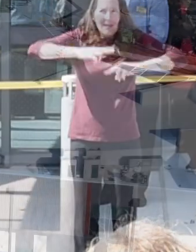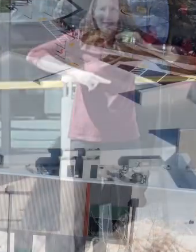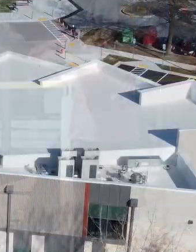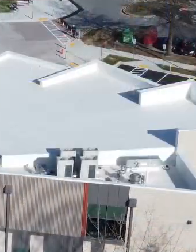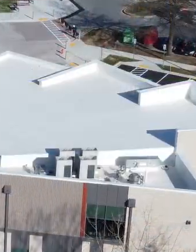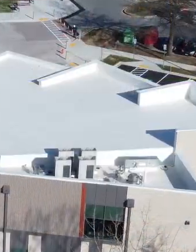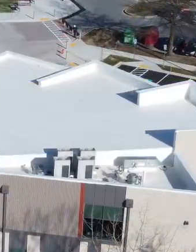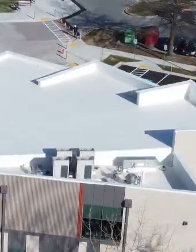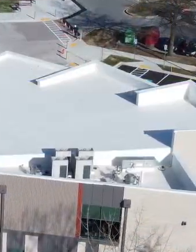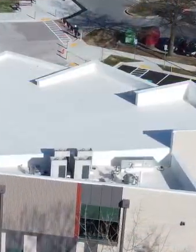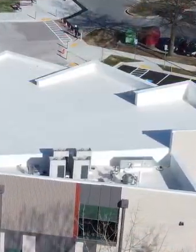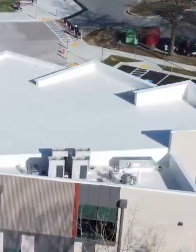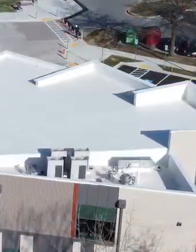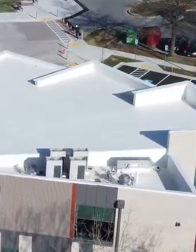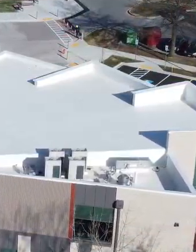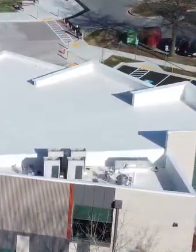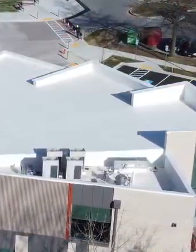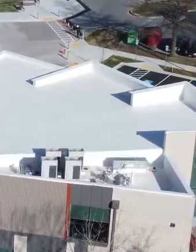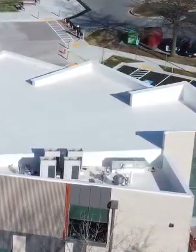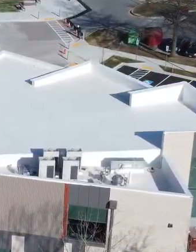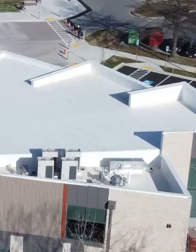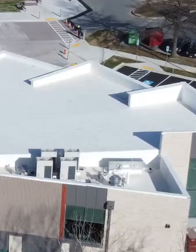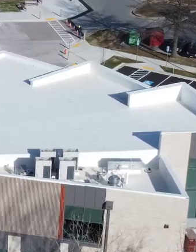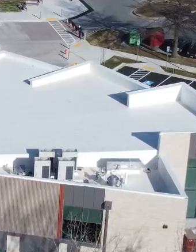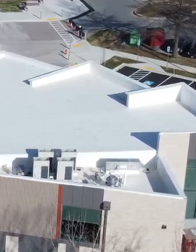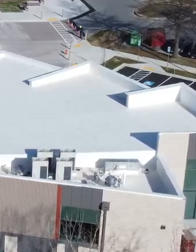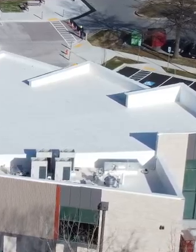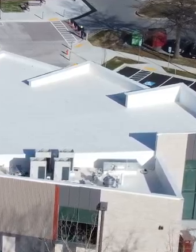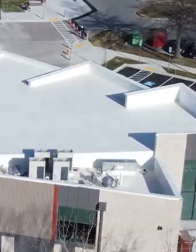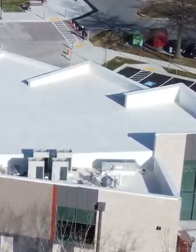new state-of-the-art facility is